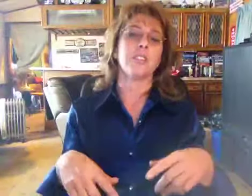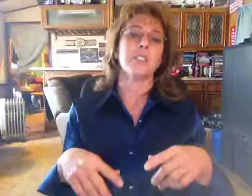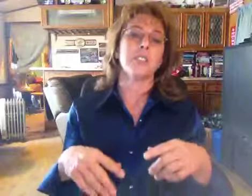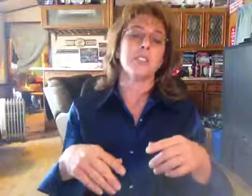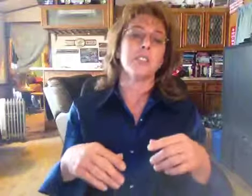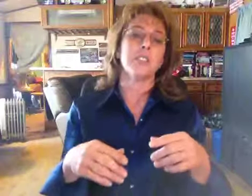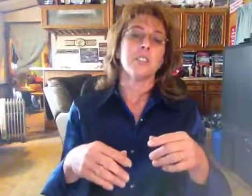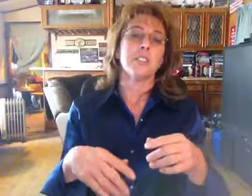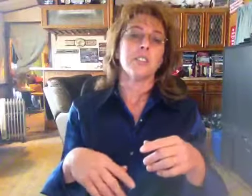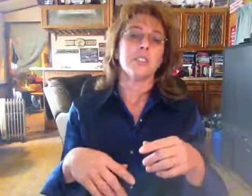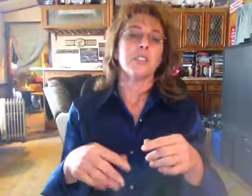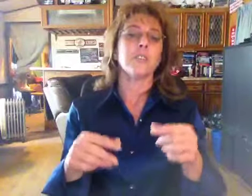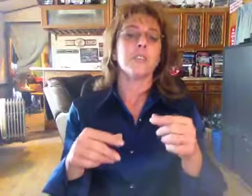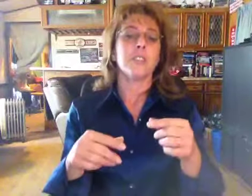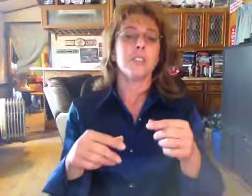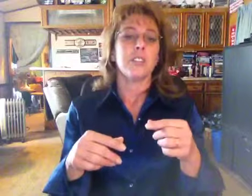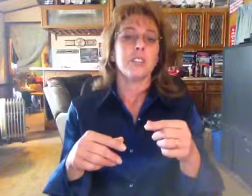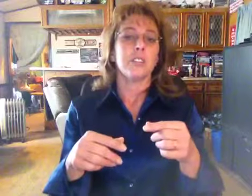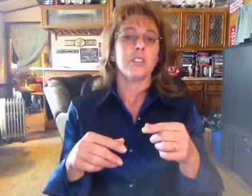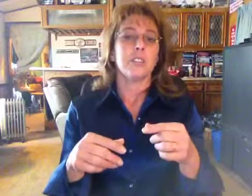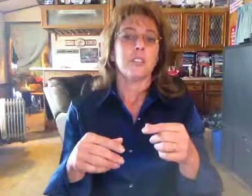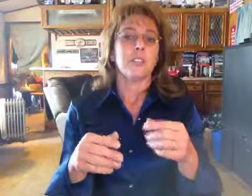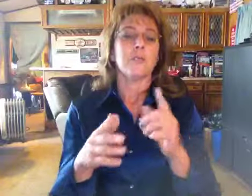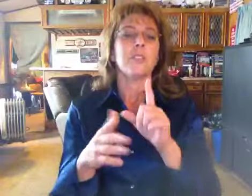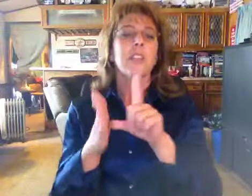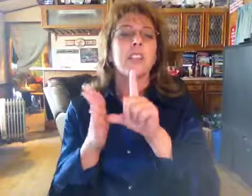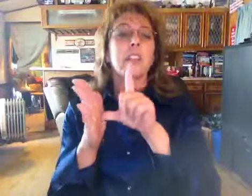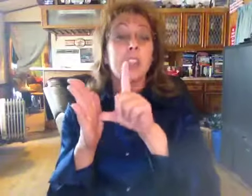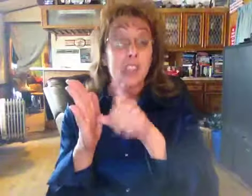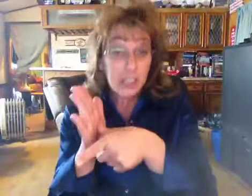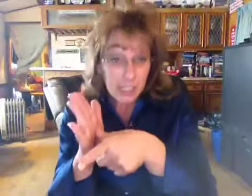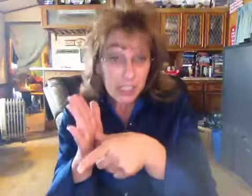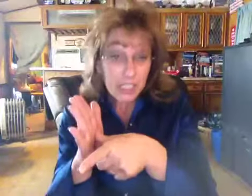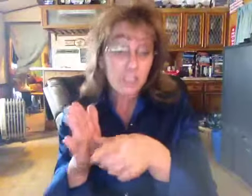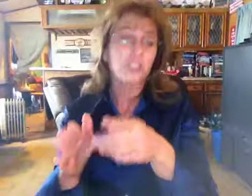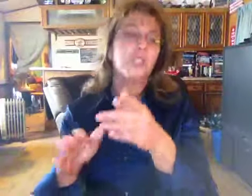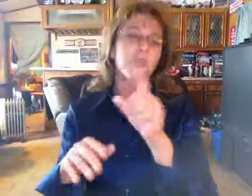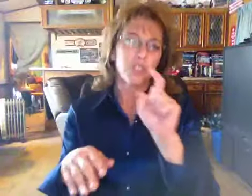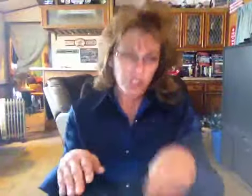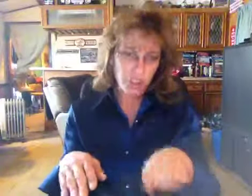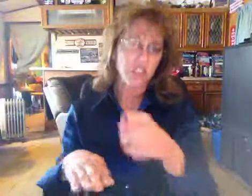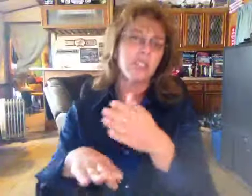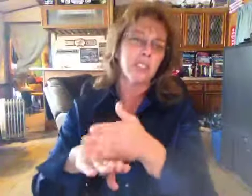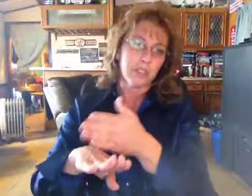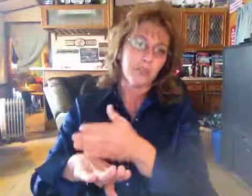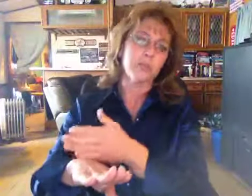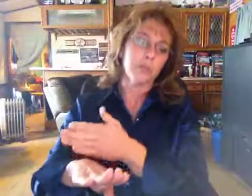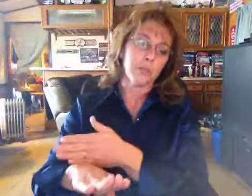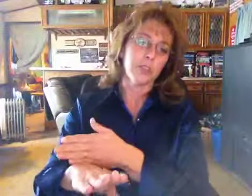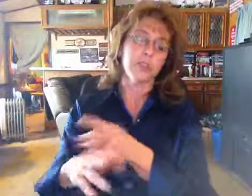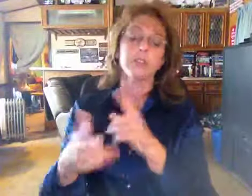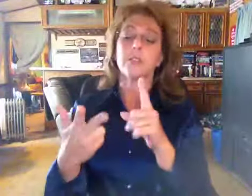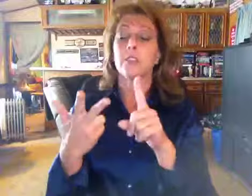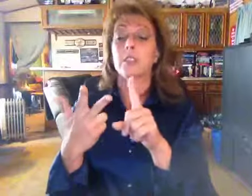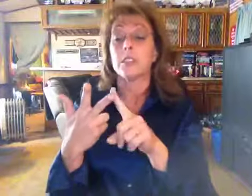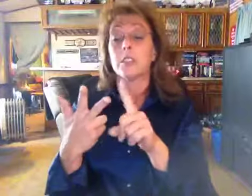should really have seen the growth in your own skill level. And then, of course, grammar should be fun. And while it may